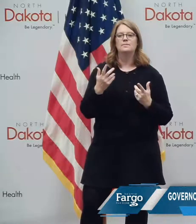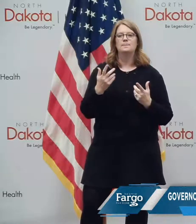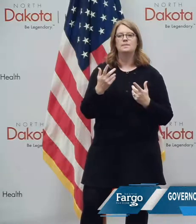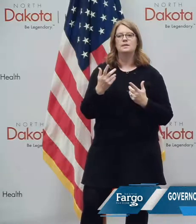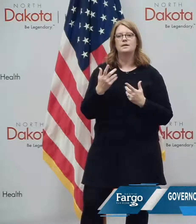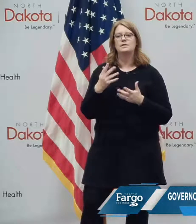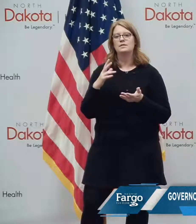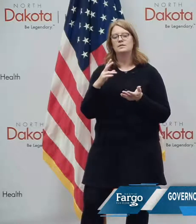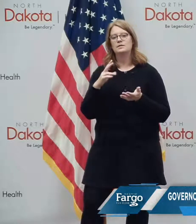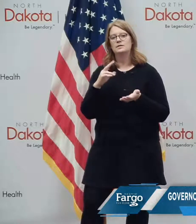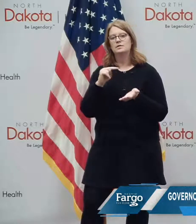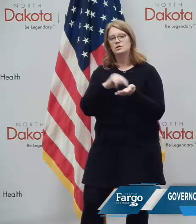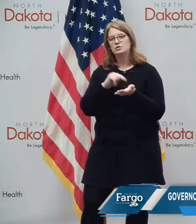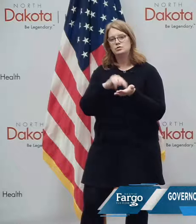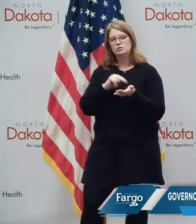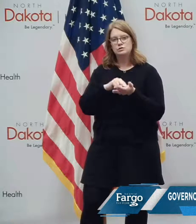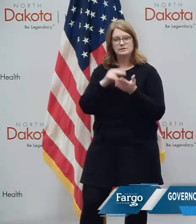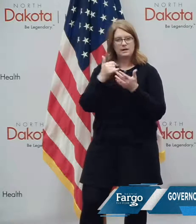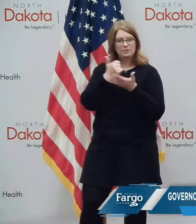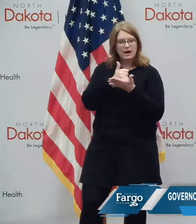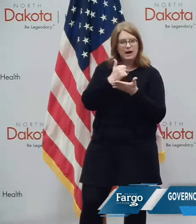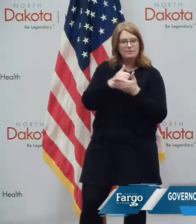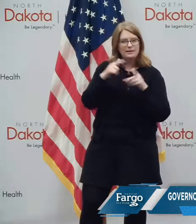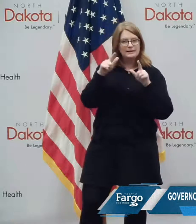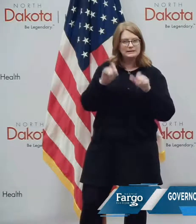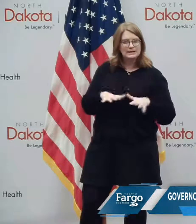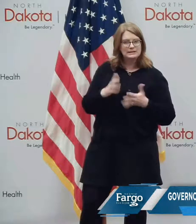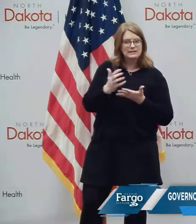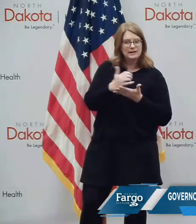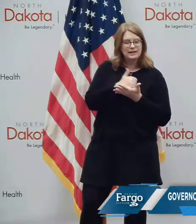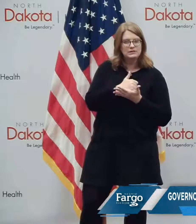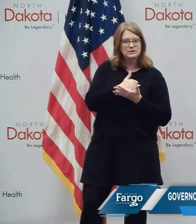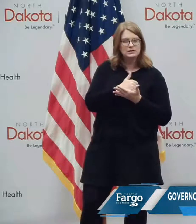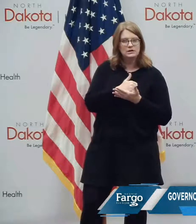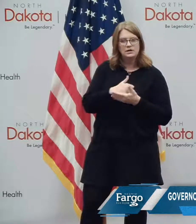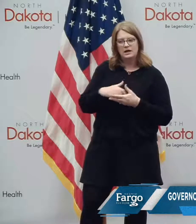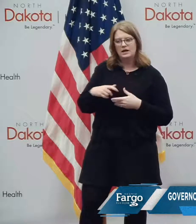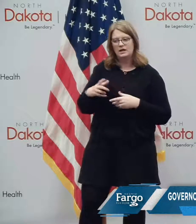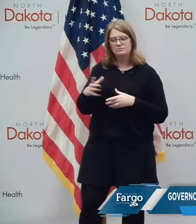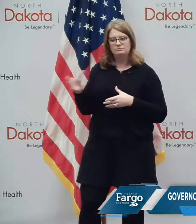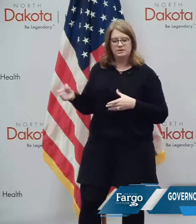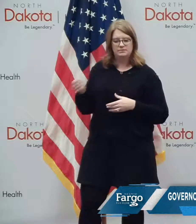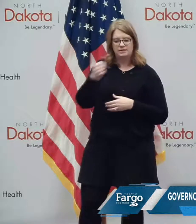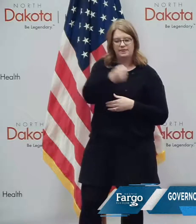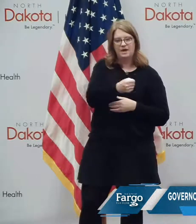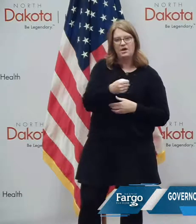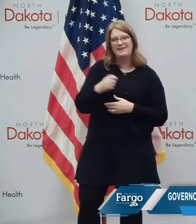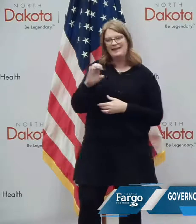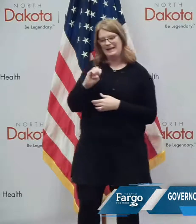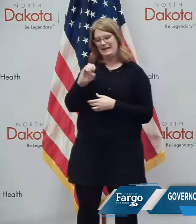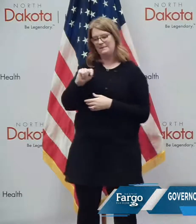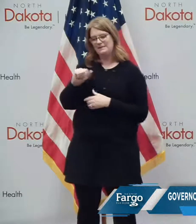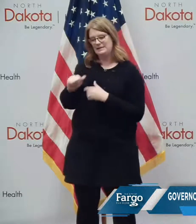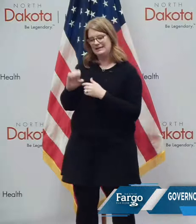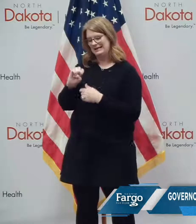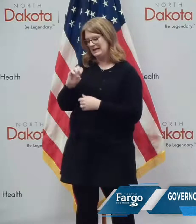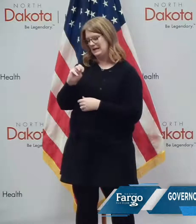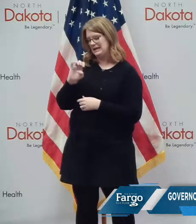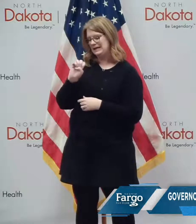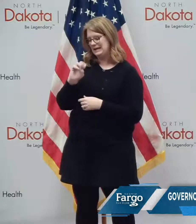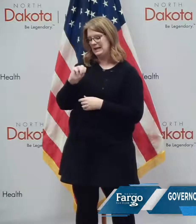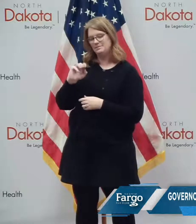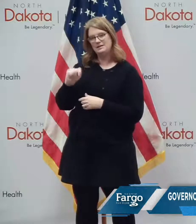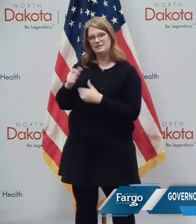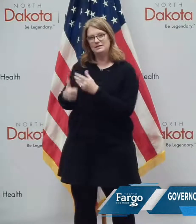that were helping on test collections and backfill those with EMTs. The VP3 task force is also providing